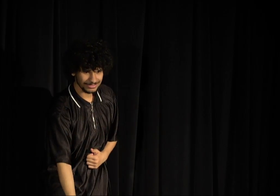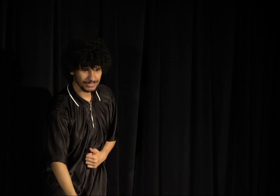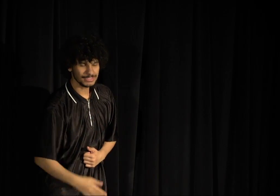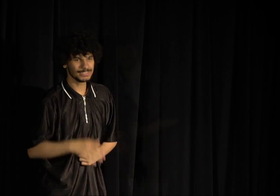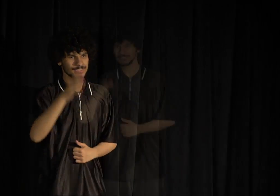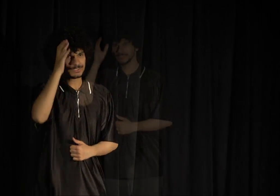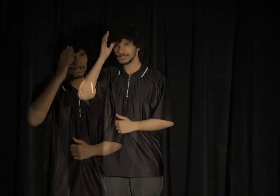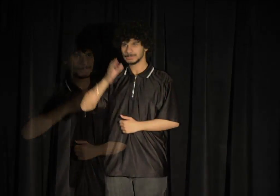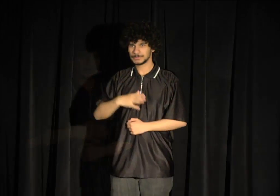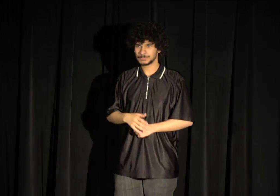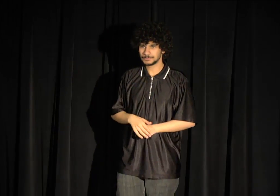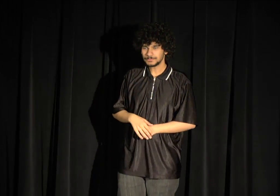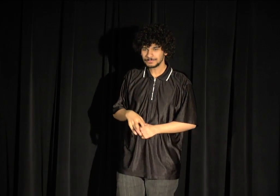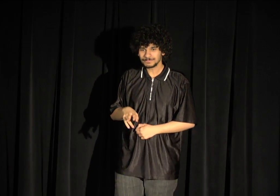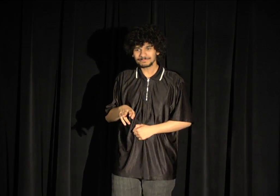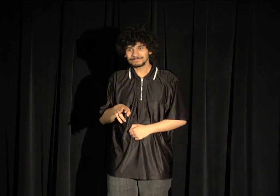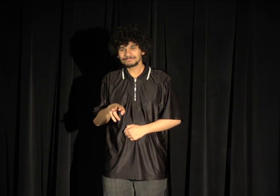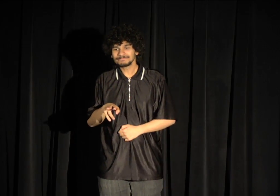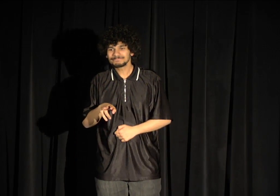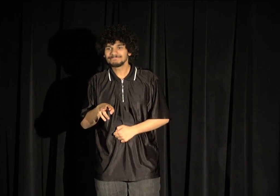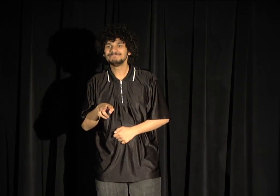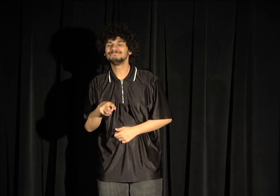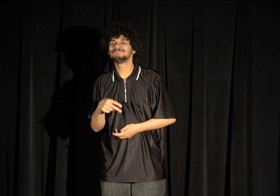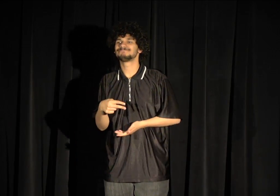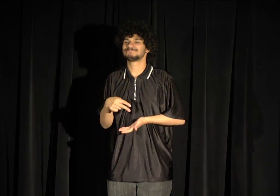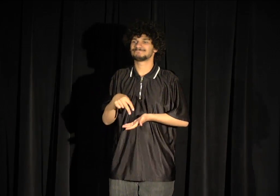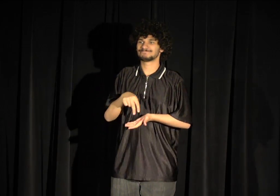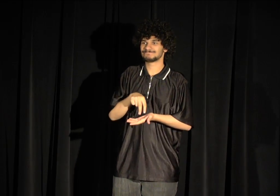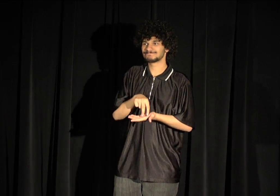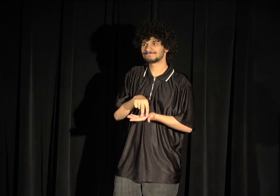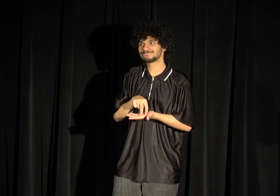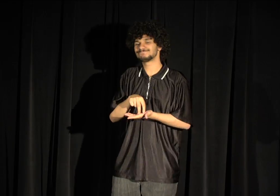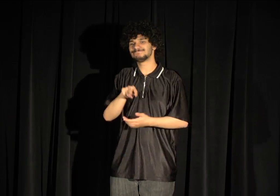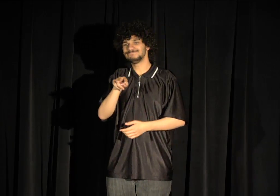here. Come on up. The hearing man walks up timidly,